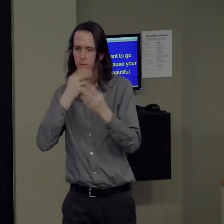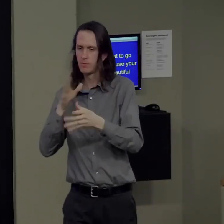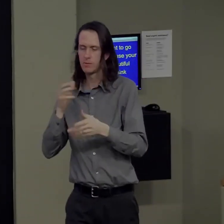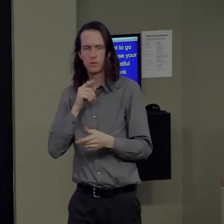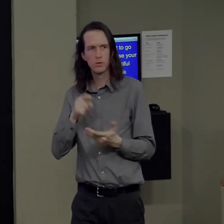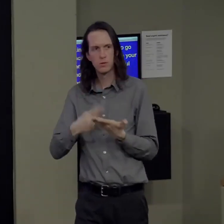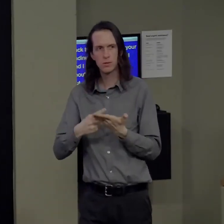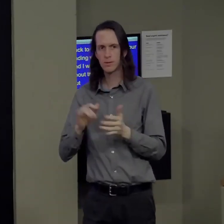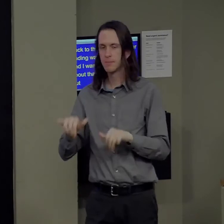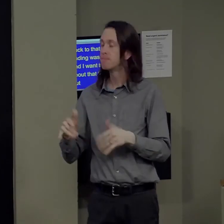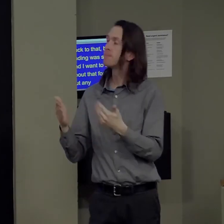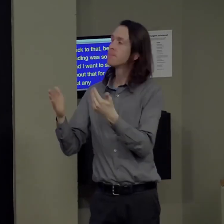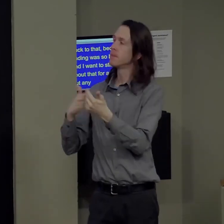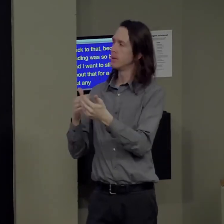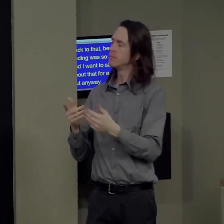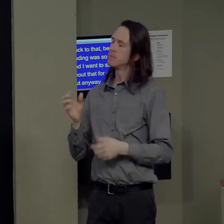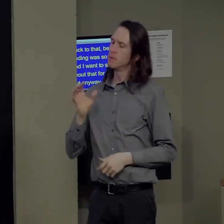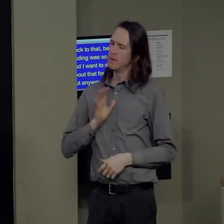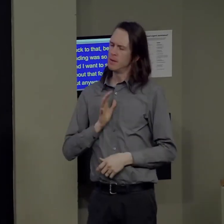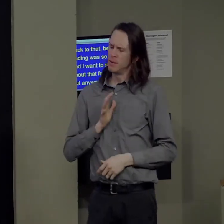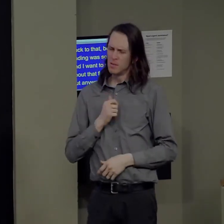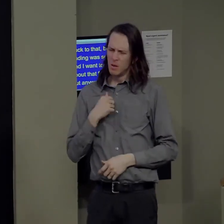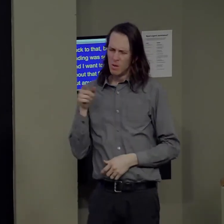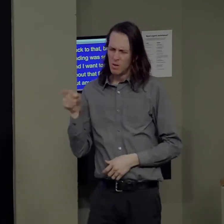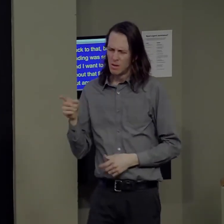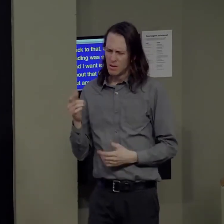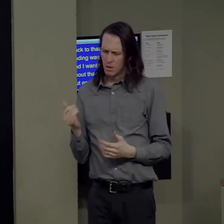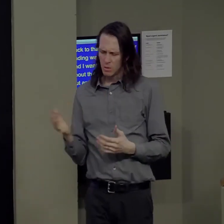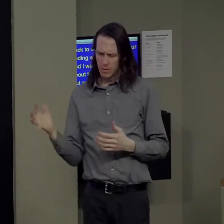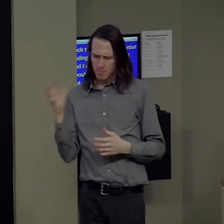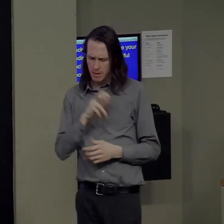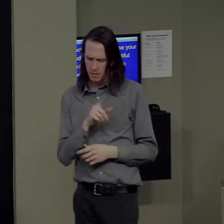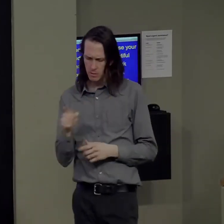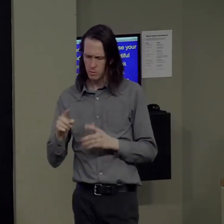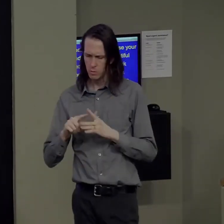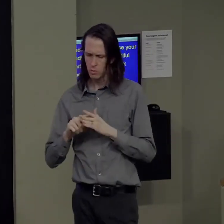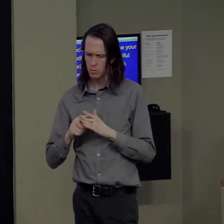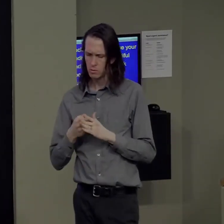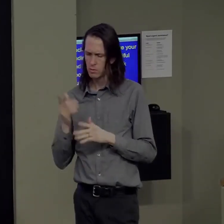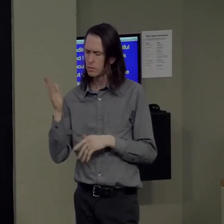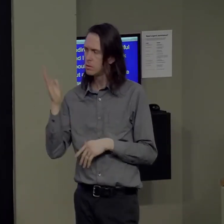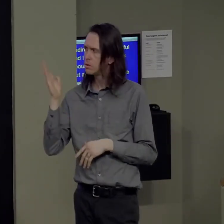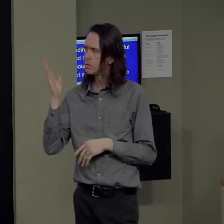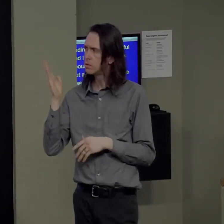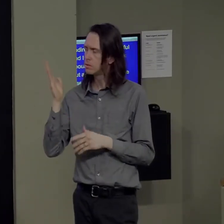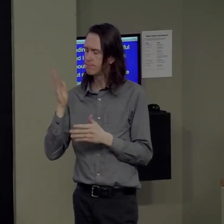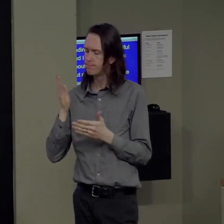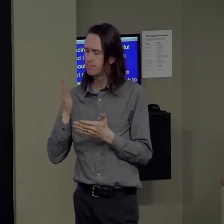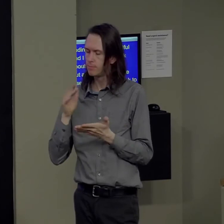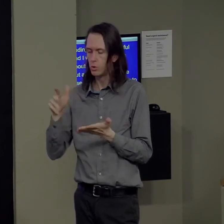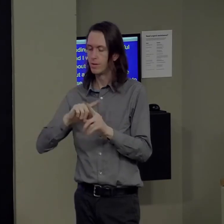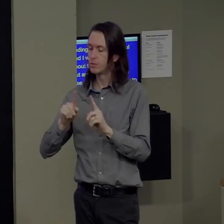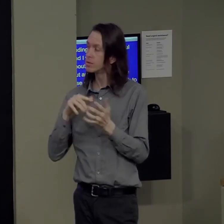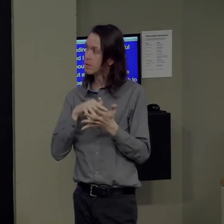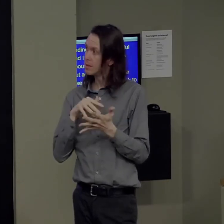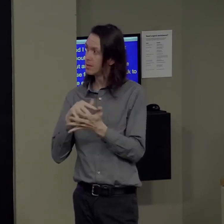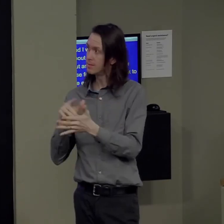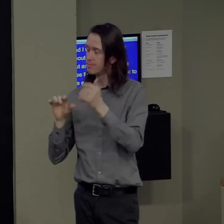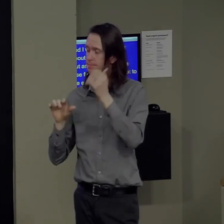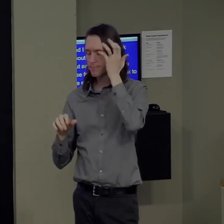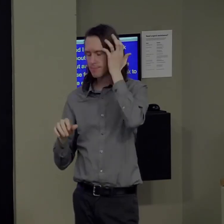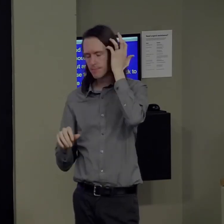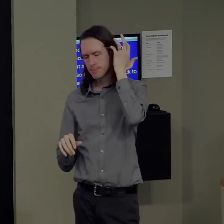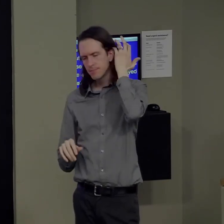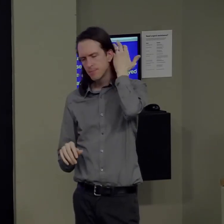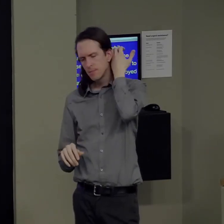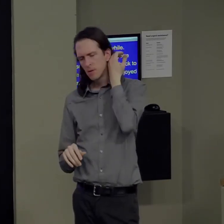So anyone else, feel free to go back to the end because I enjoyed that discussion. So you said early in